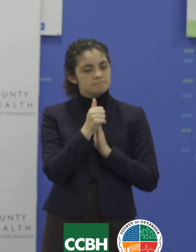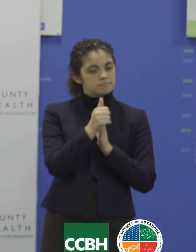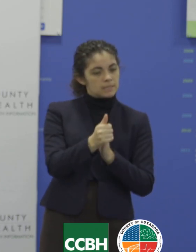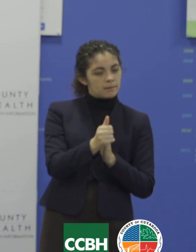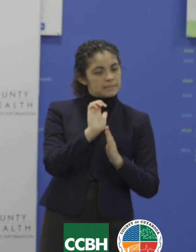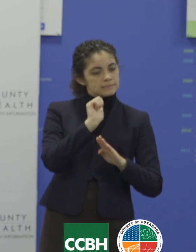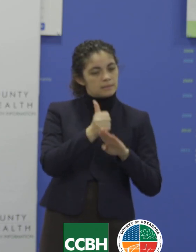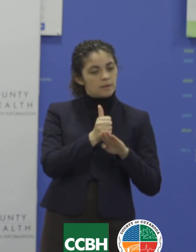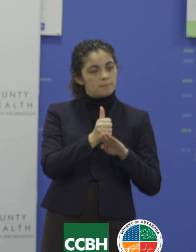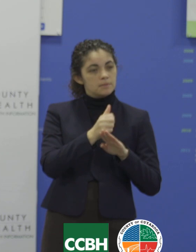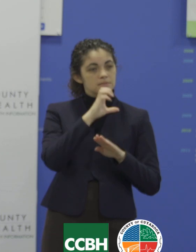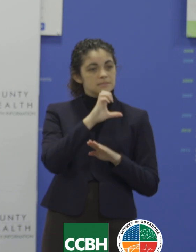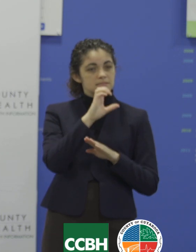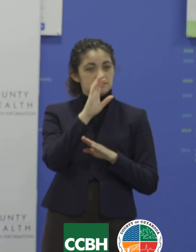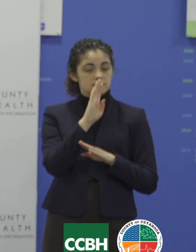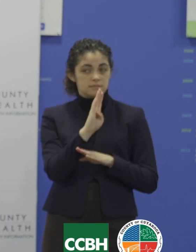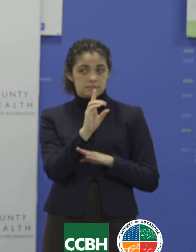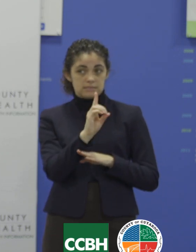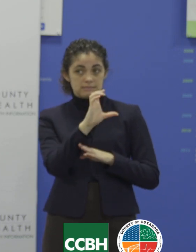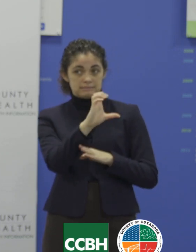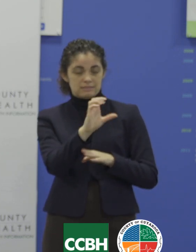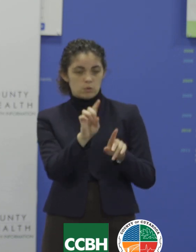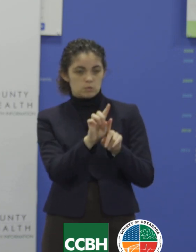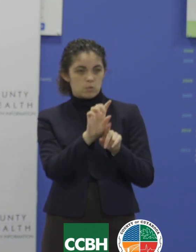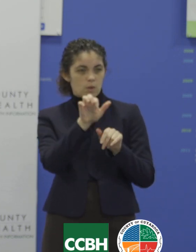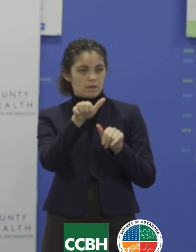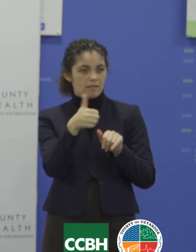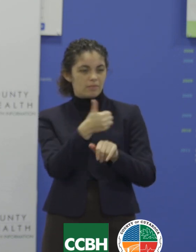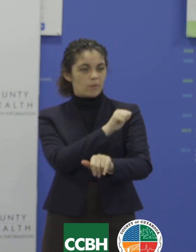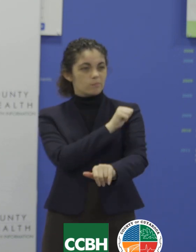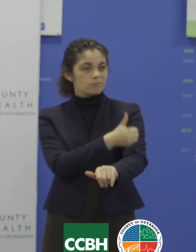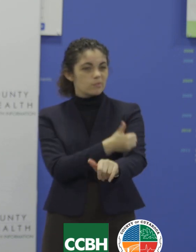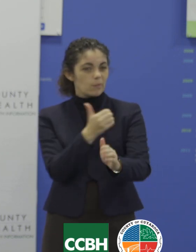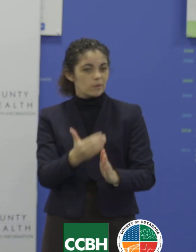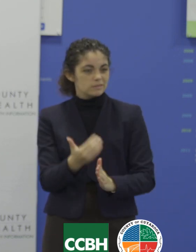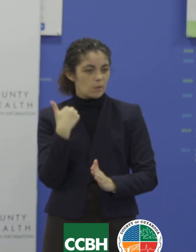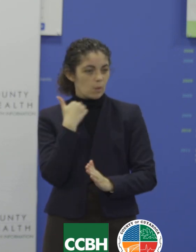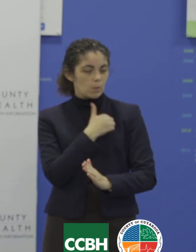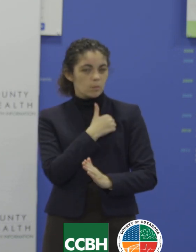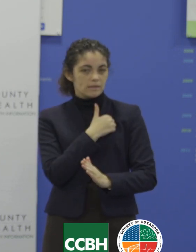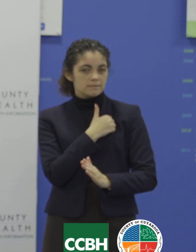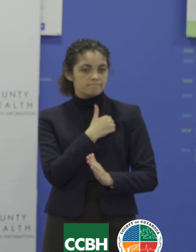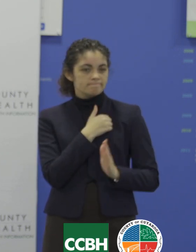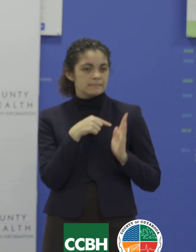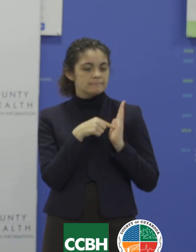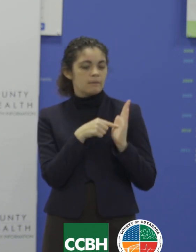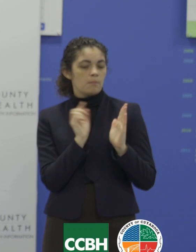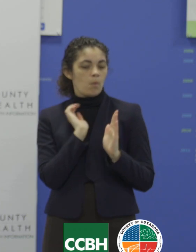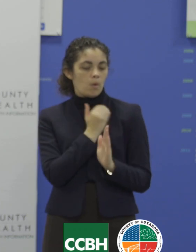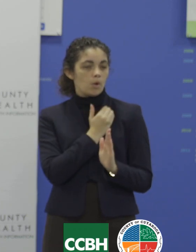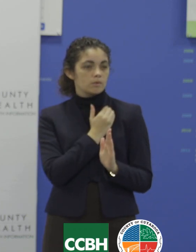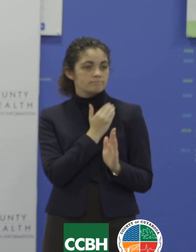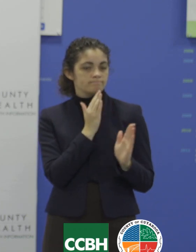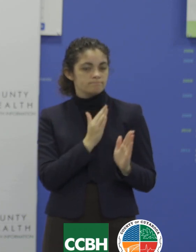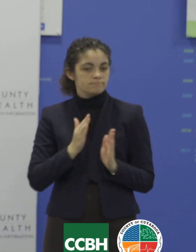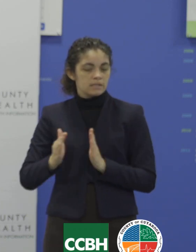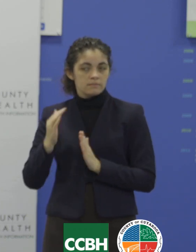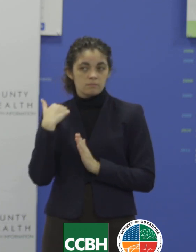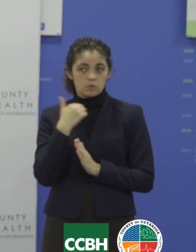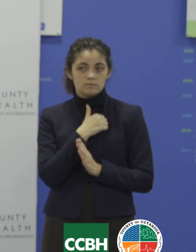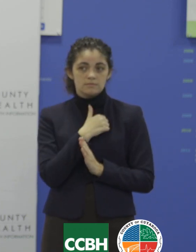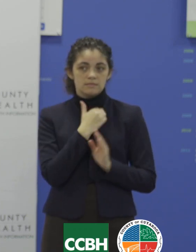put forth by the CDC and other authorities is the playbook for which public health will continue to approach